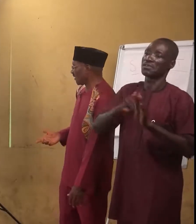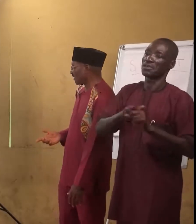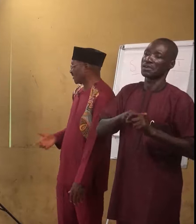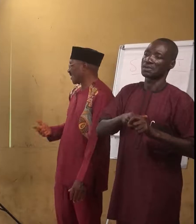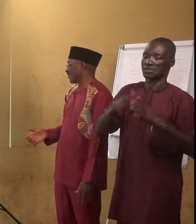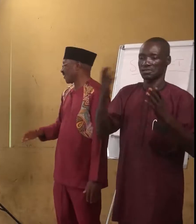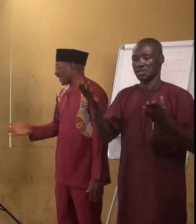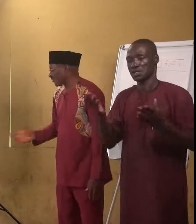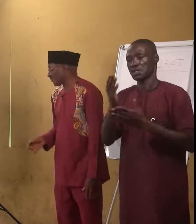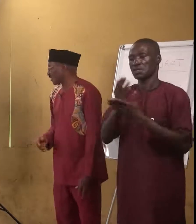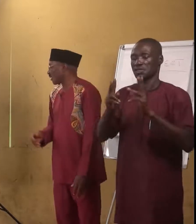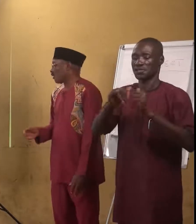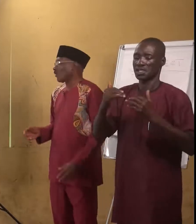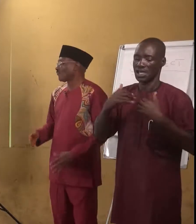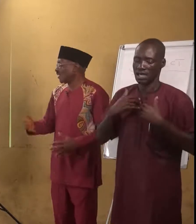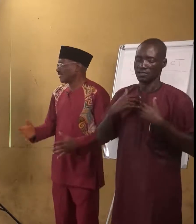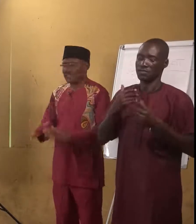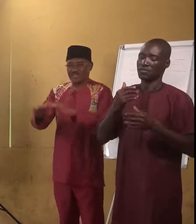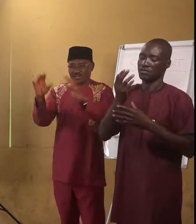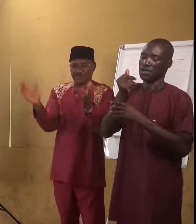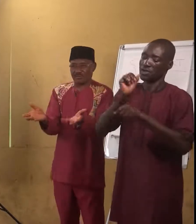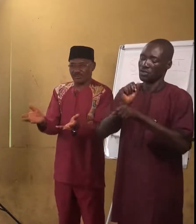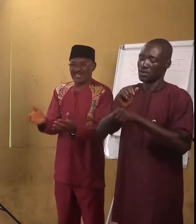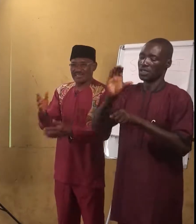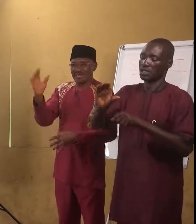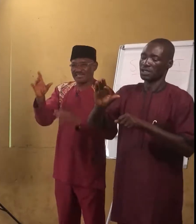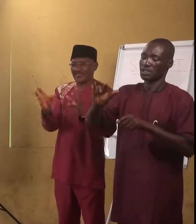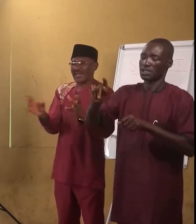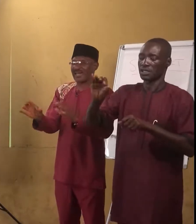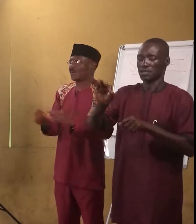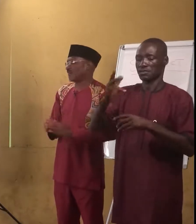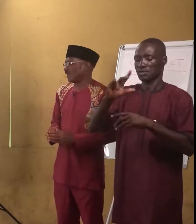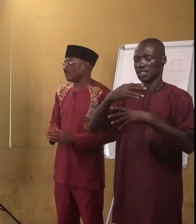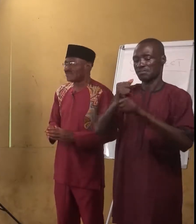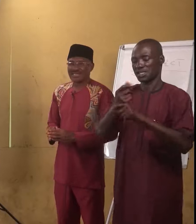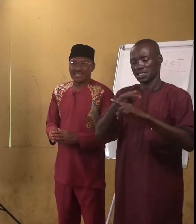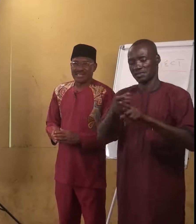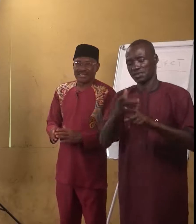Some villages have craft or village where they make different kind of